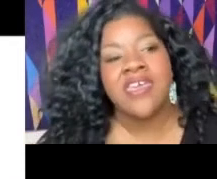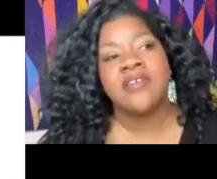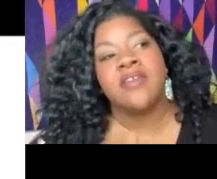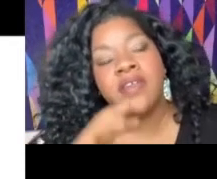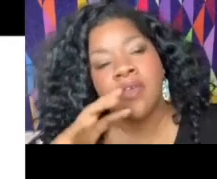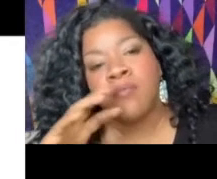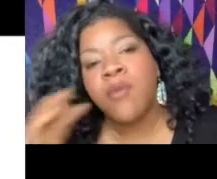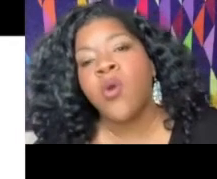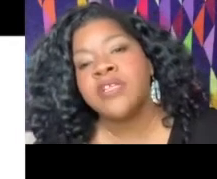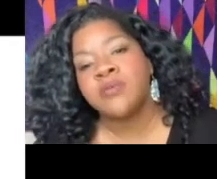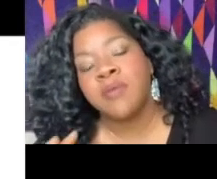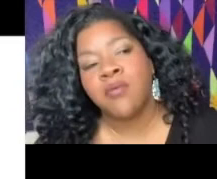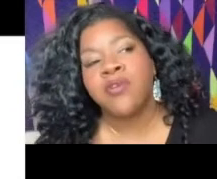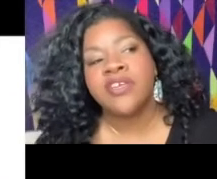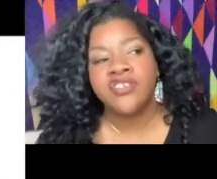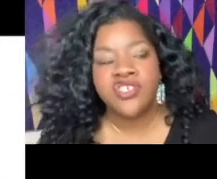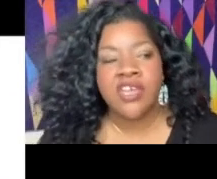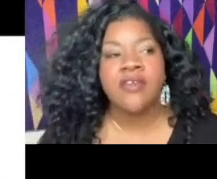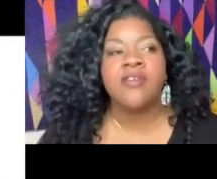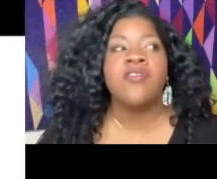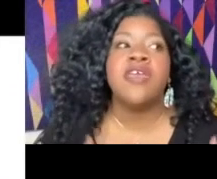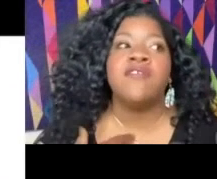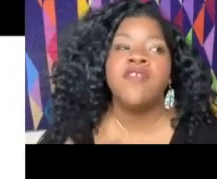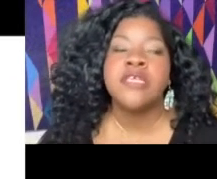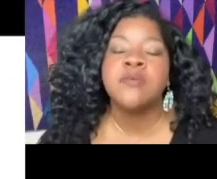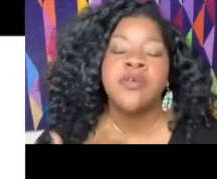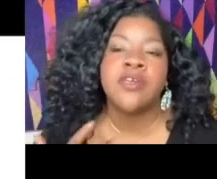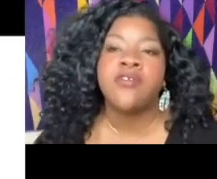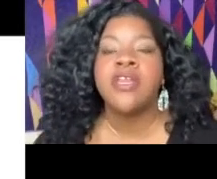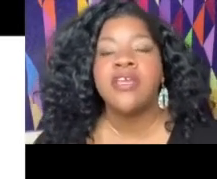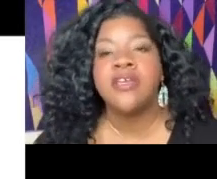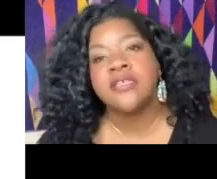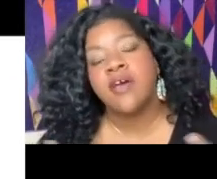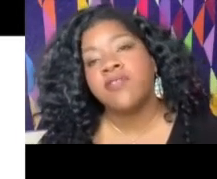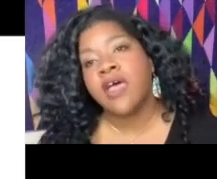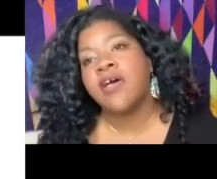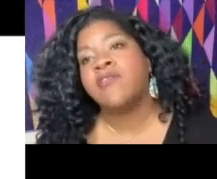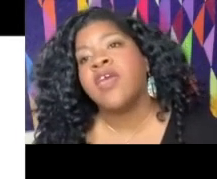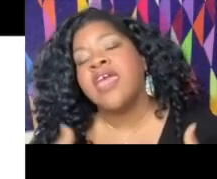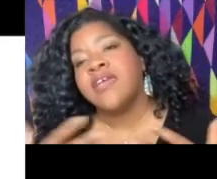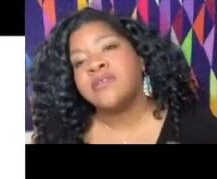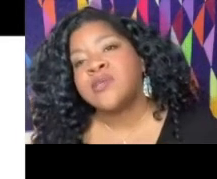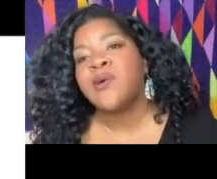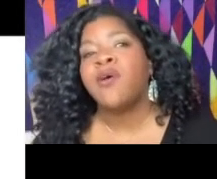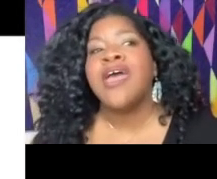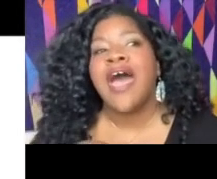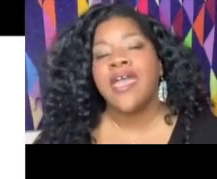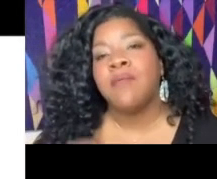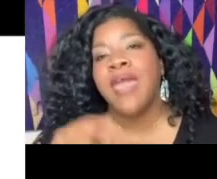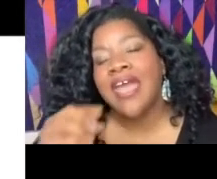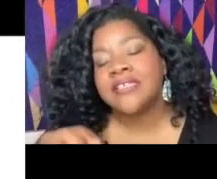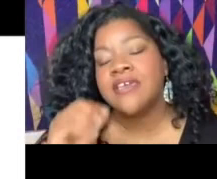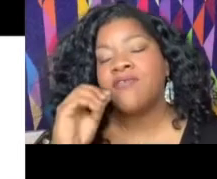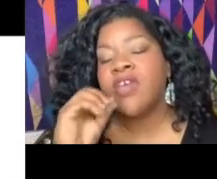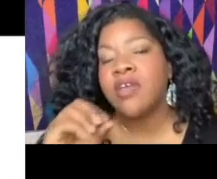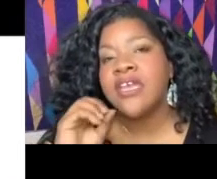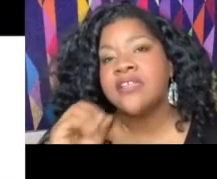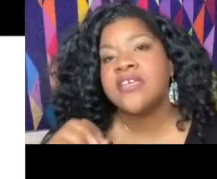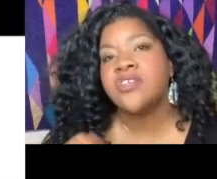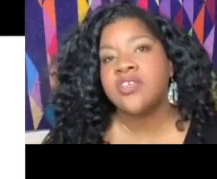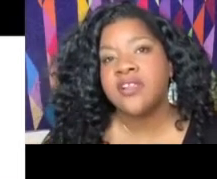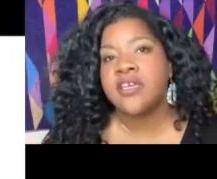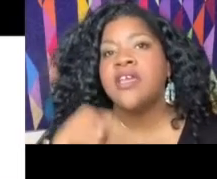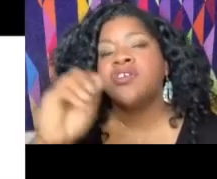I then, in moments when my work is shared, the invisible ingredients of love and soul, I am asking